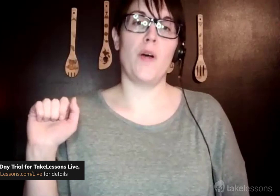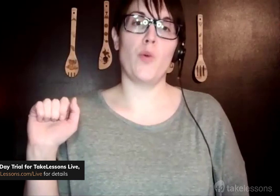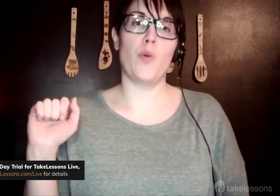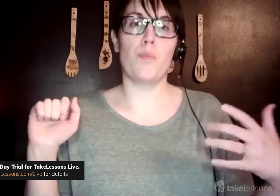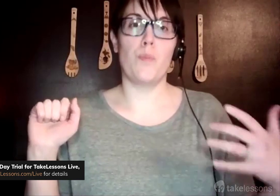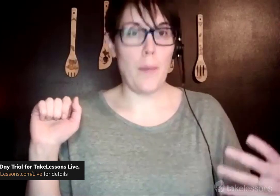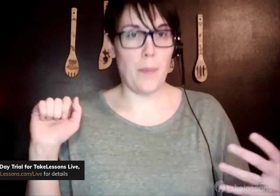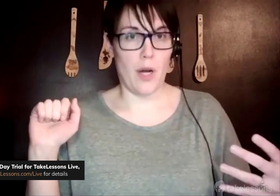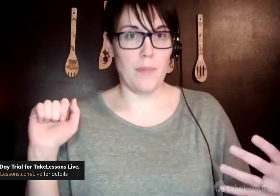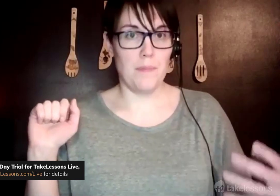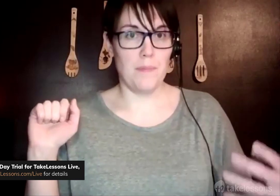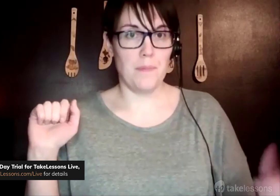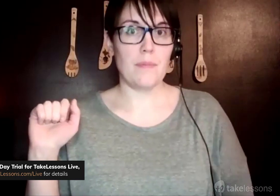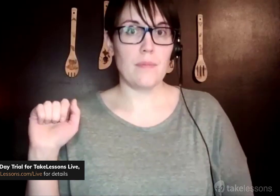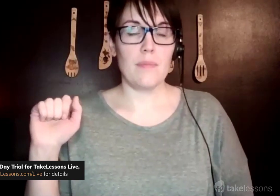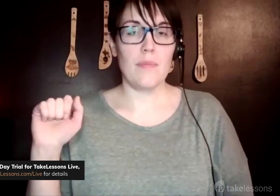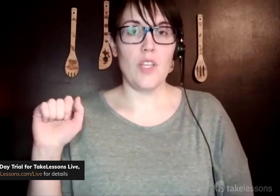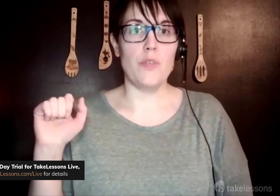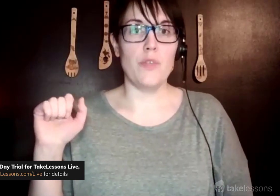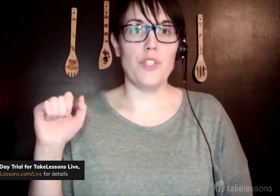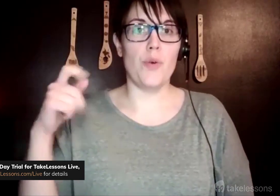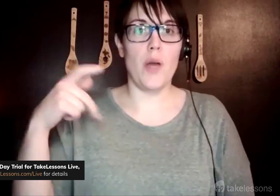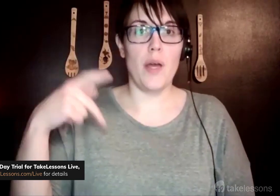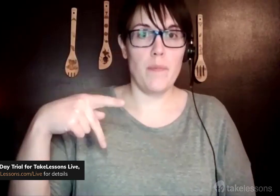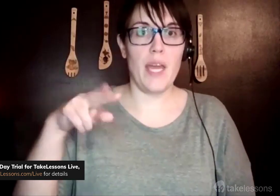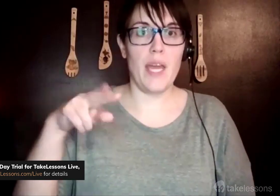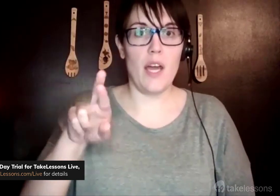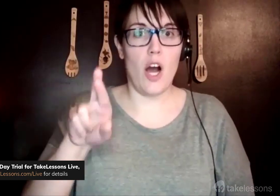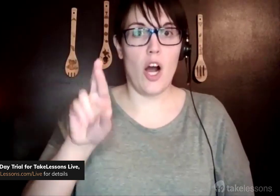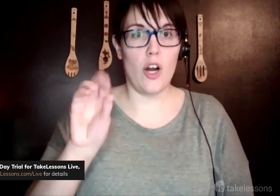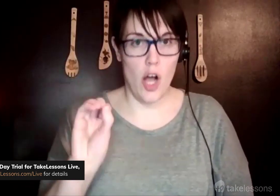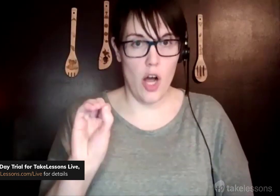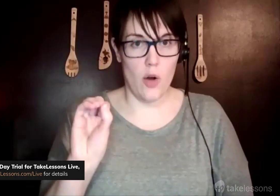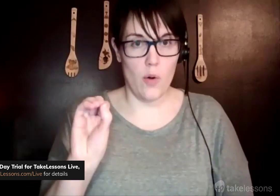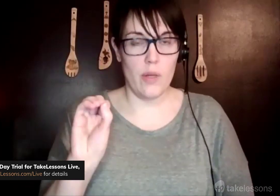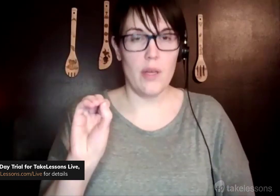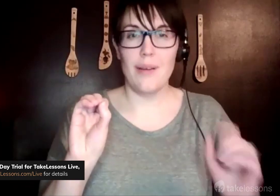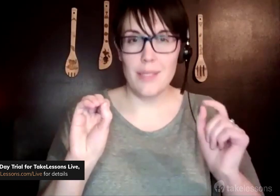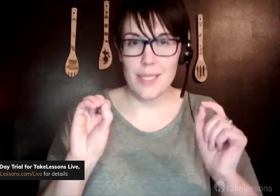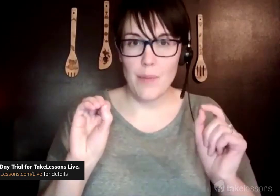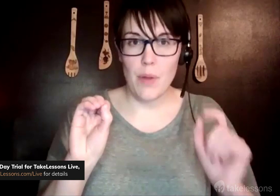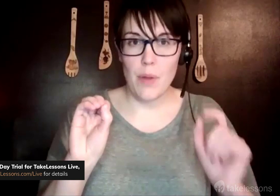word proper, you would do P-R-O, slight pause,